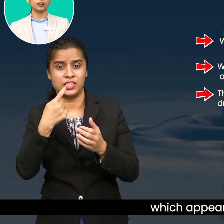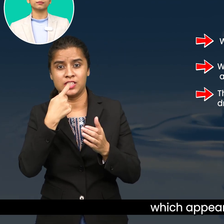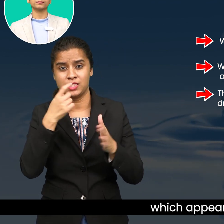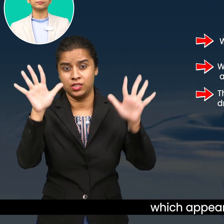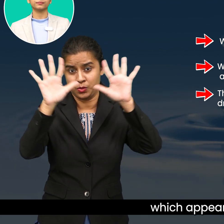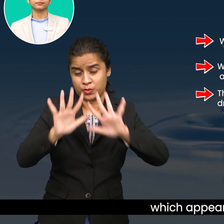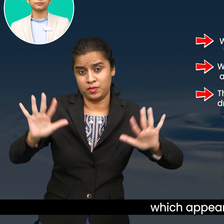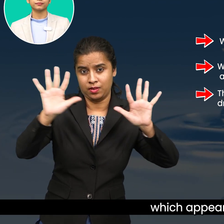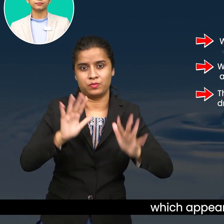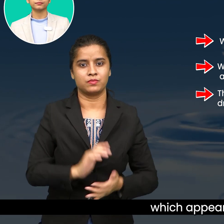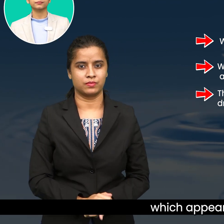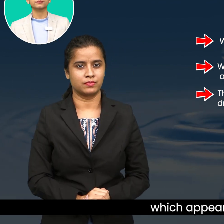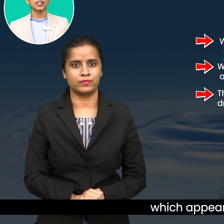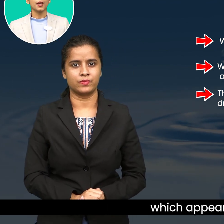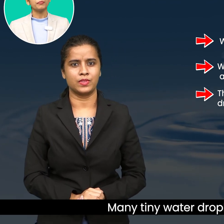clouds.